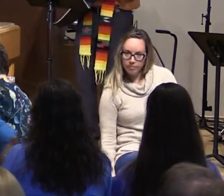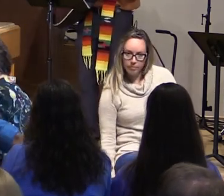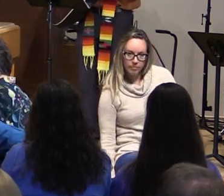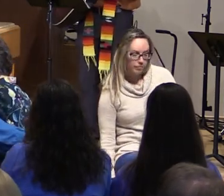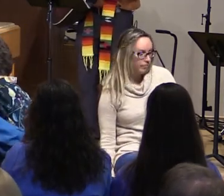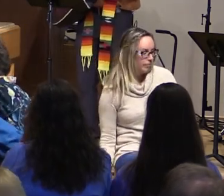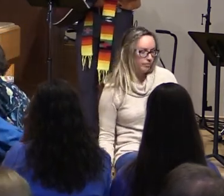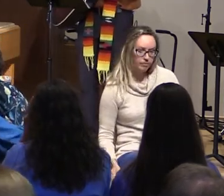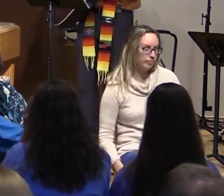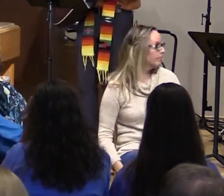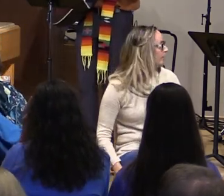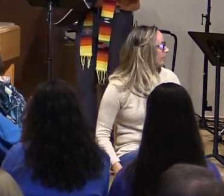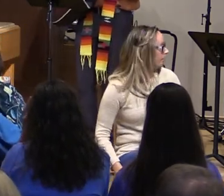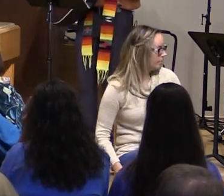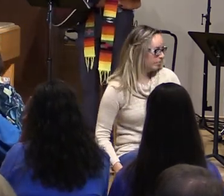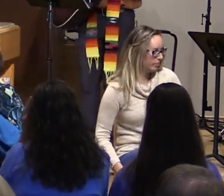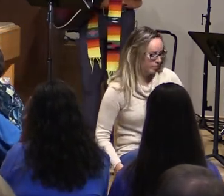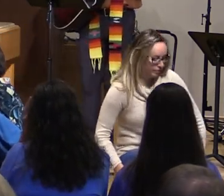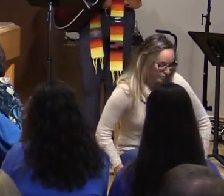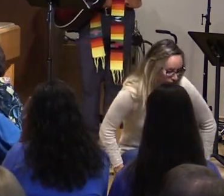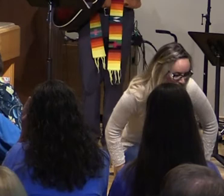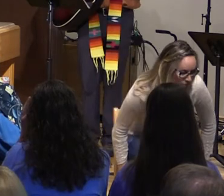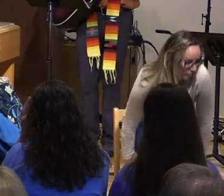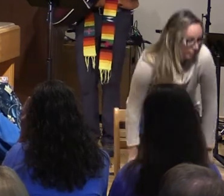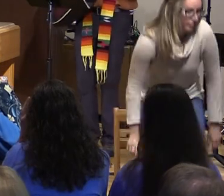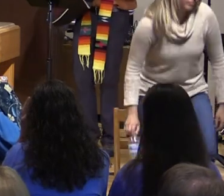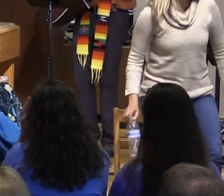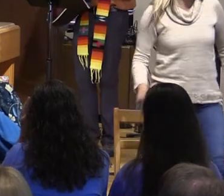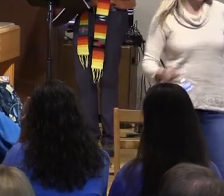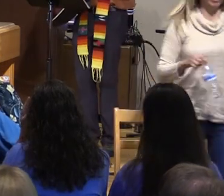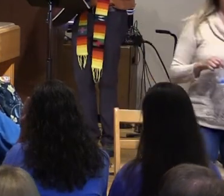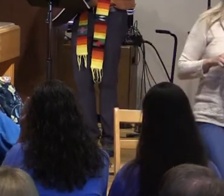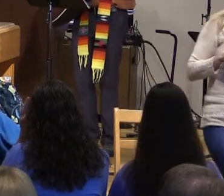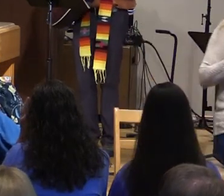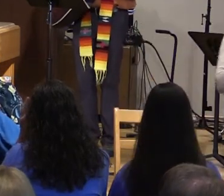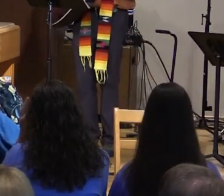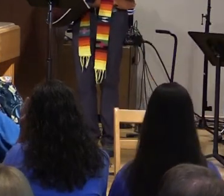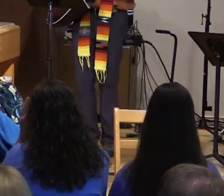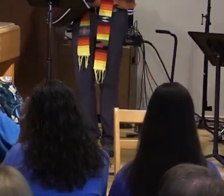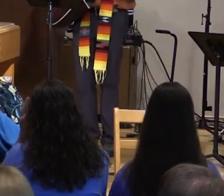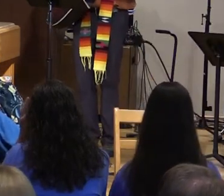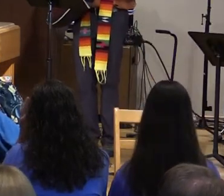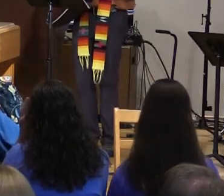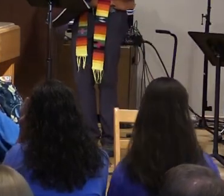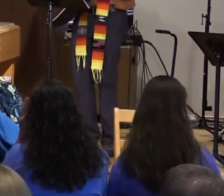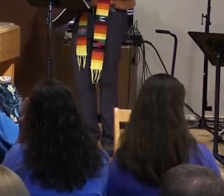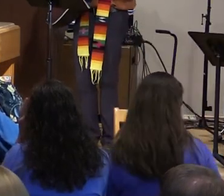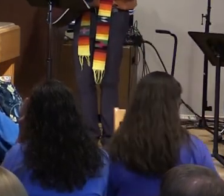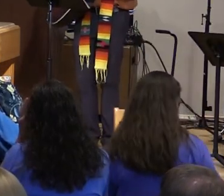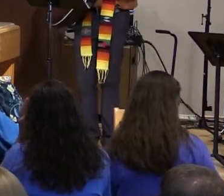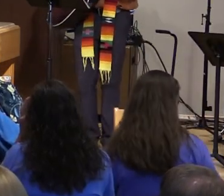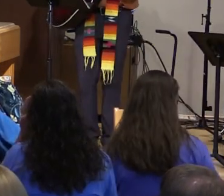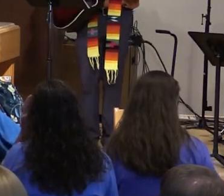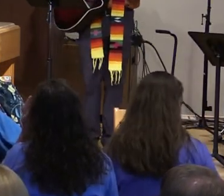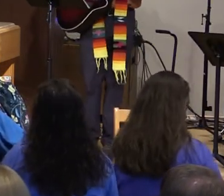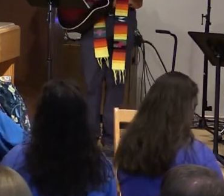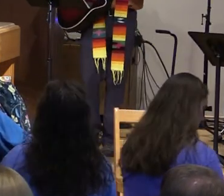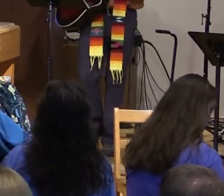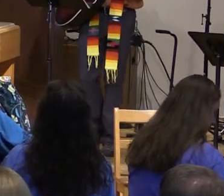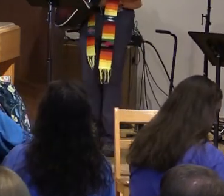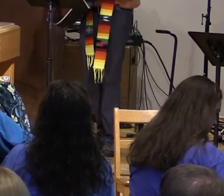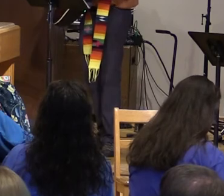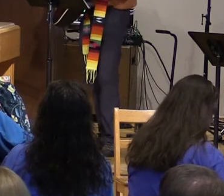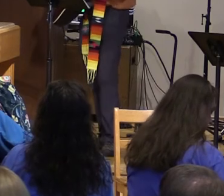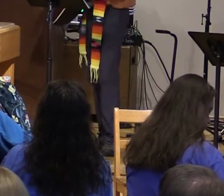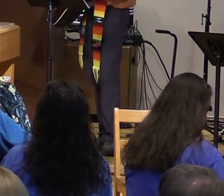Your love never fails and never gives up, never runs out on me. Your love